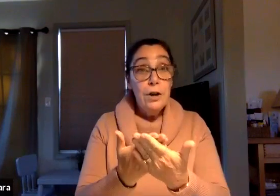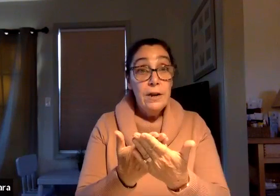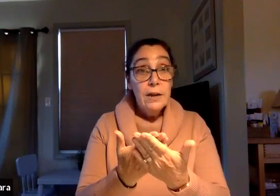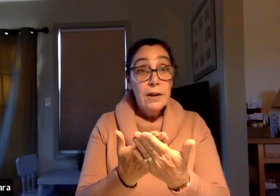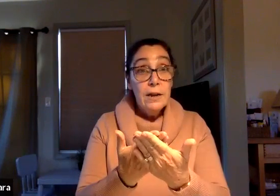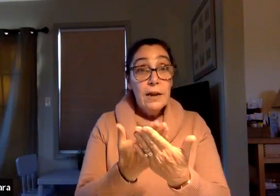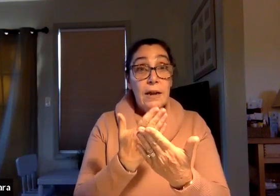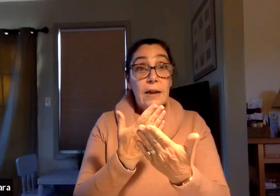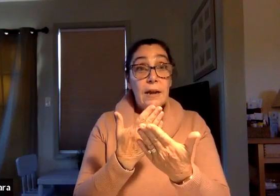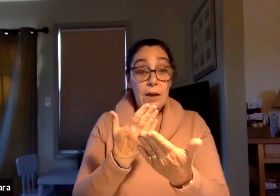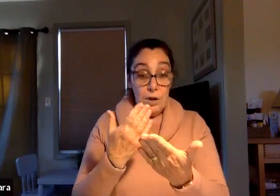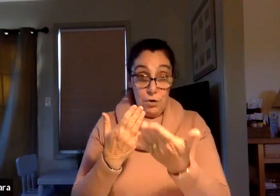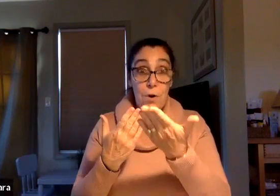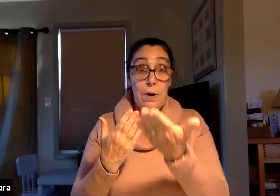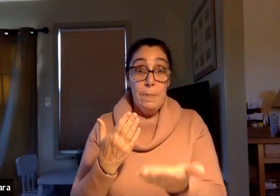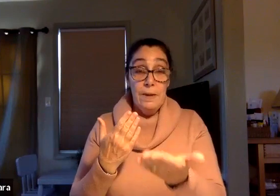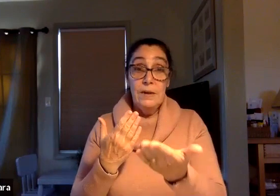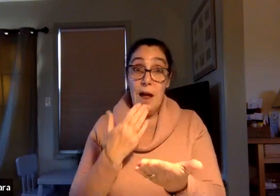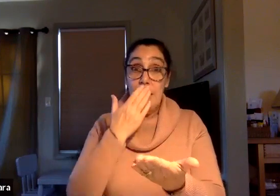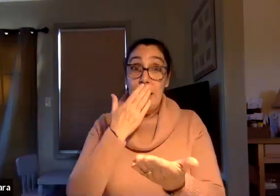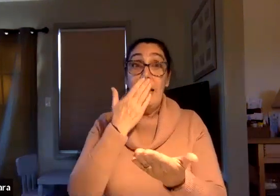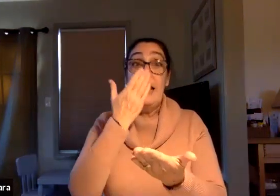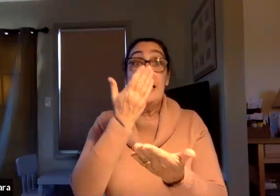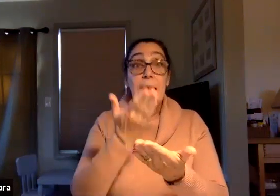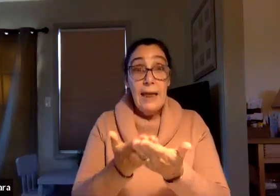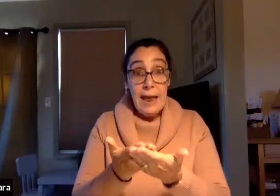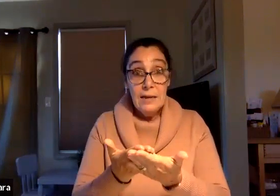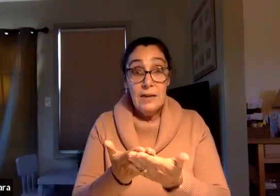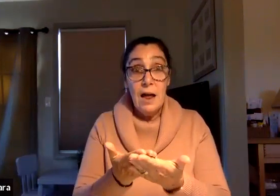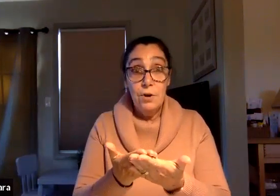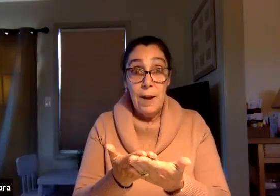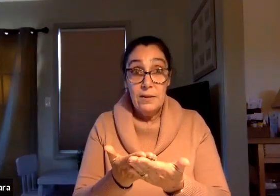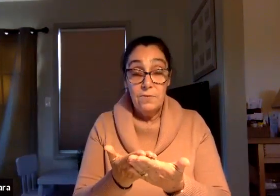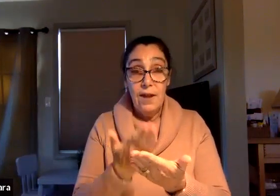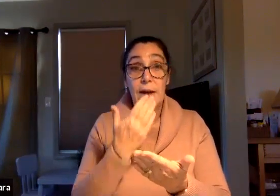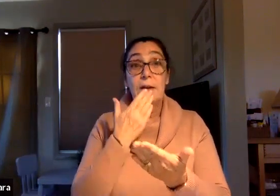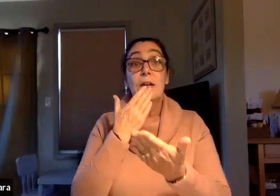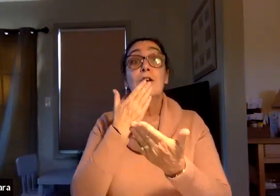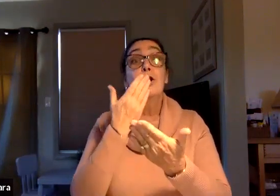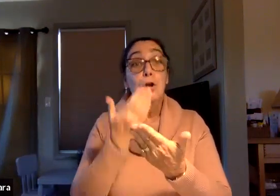Good. Your dominant hand lands on your passive hand.